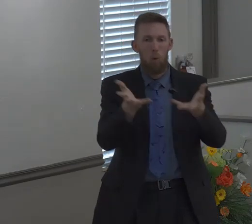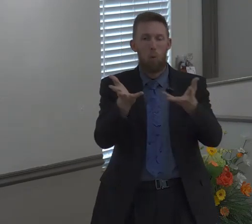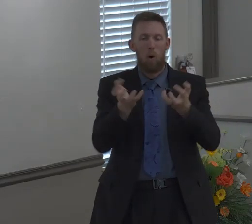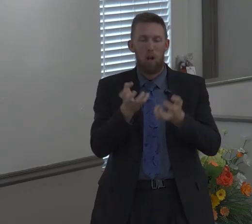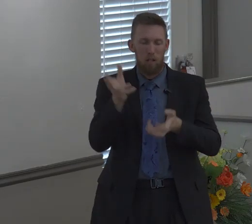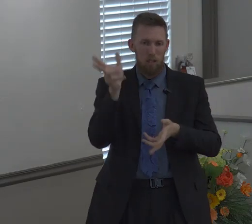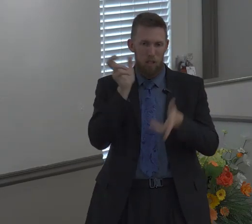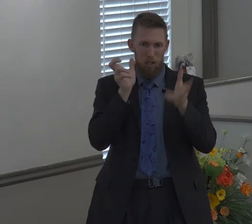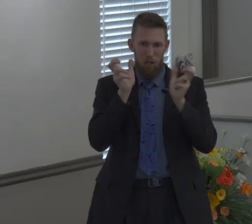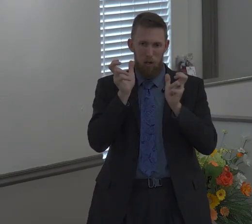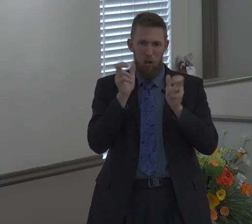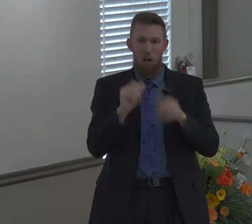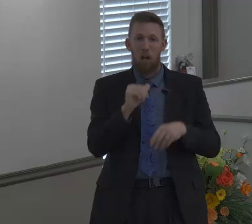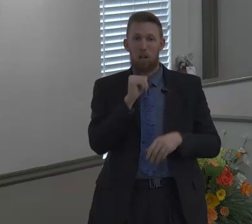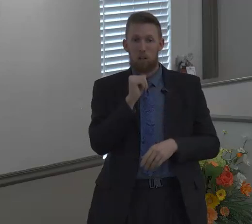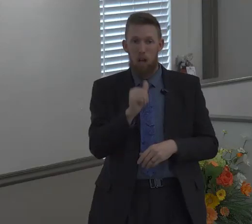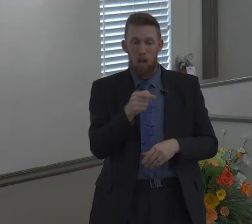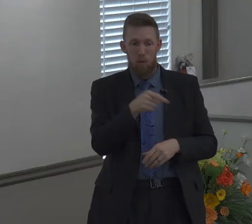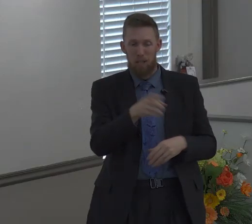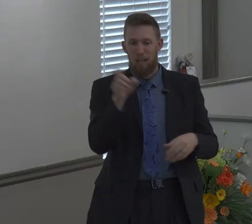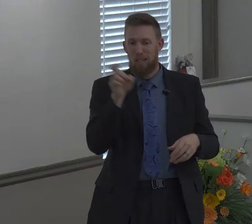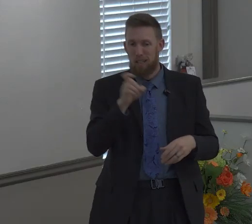hear.